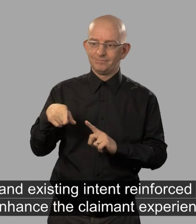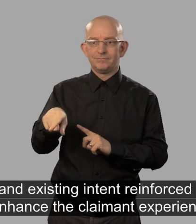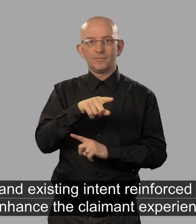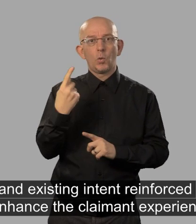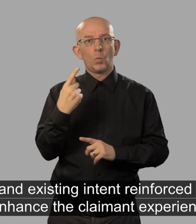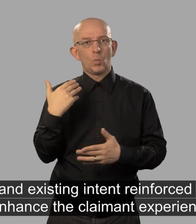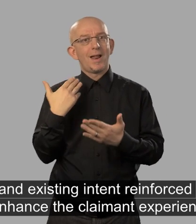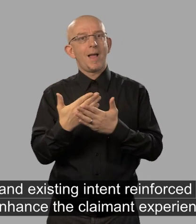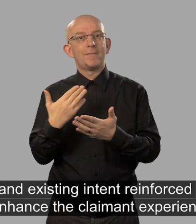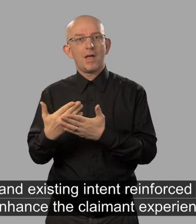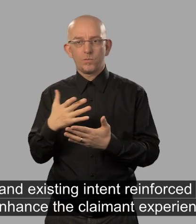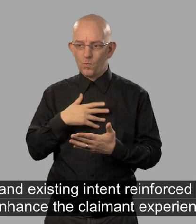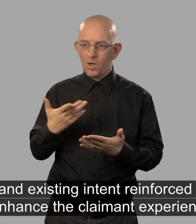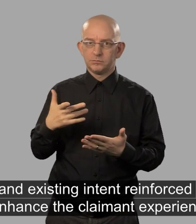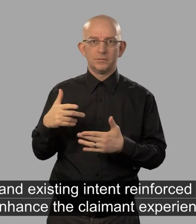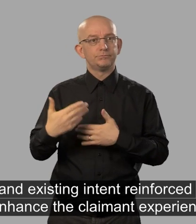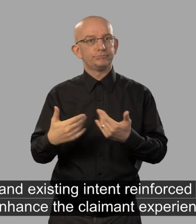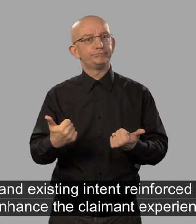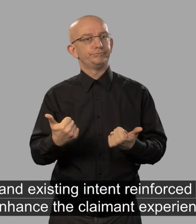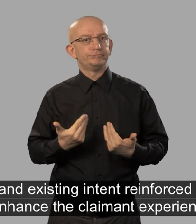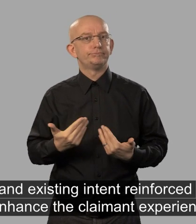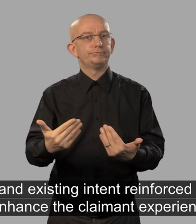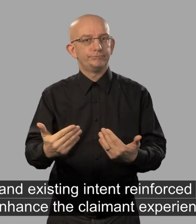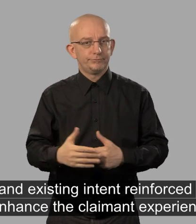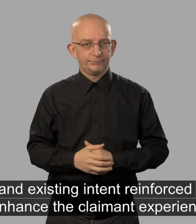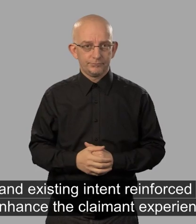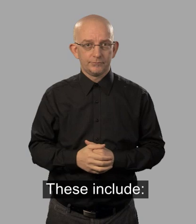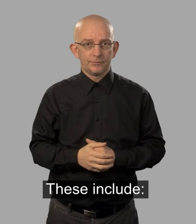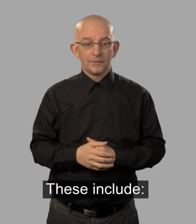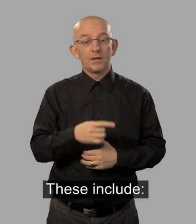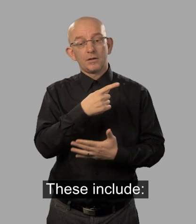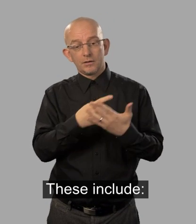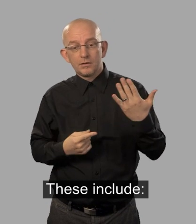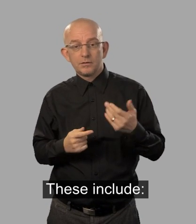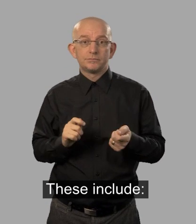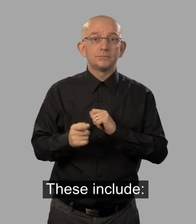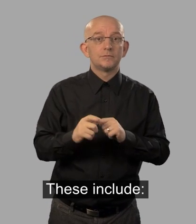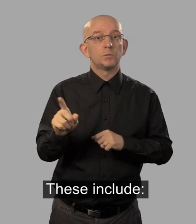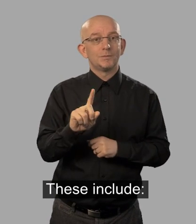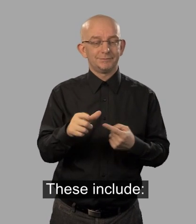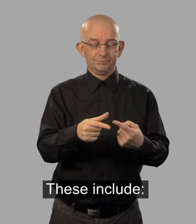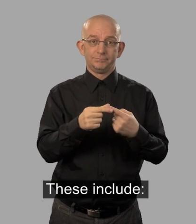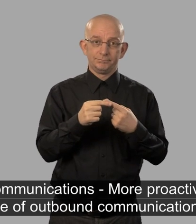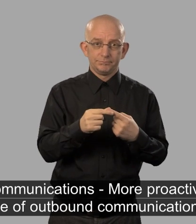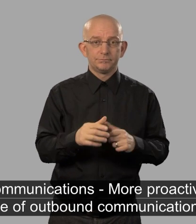and existing intent reinforced to enhance the claimant experience. These include